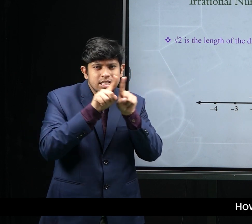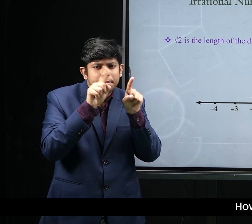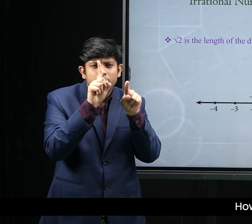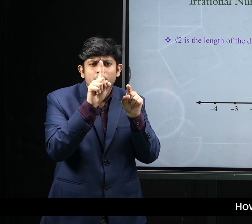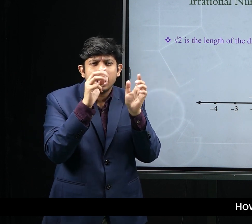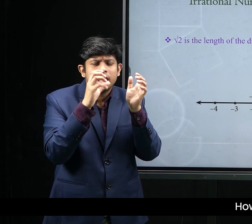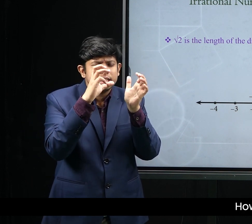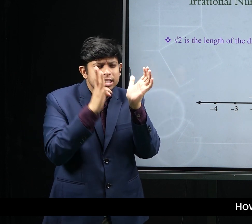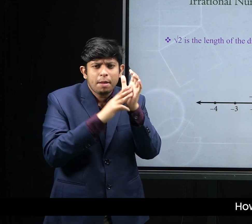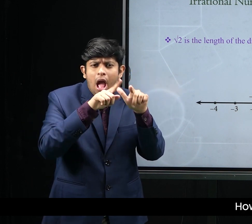How?